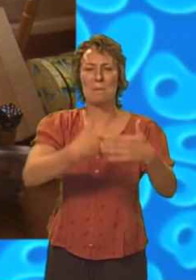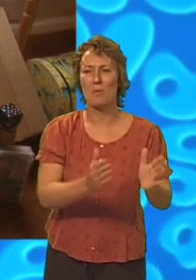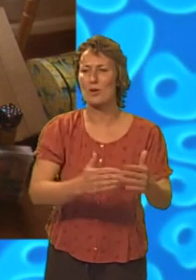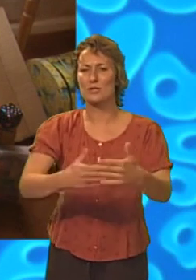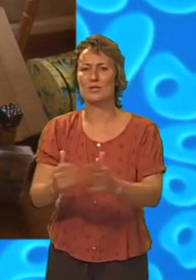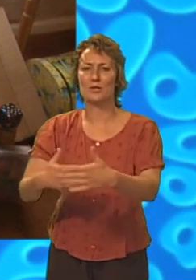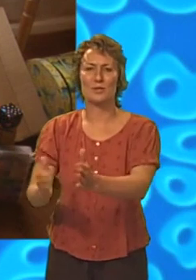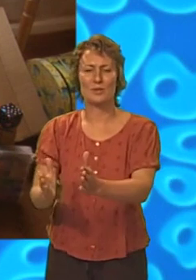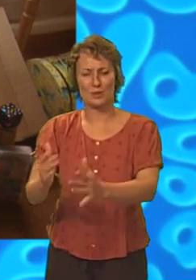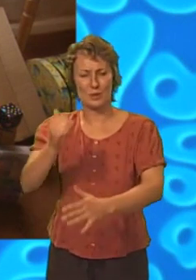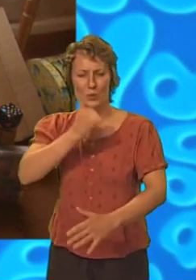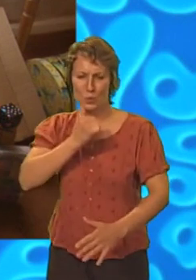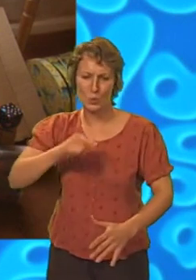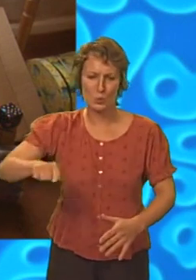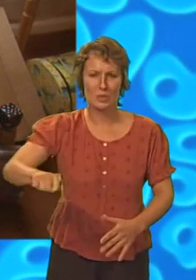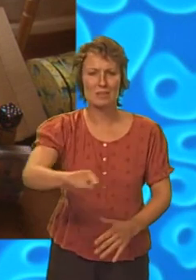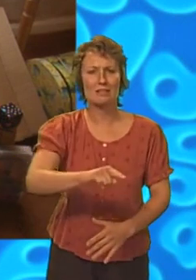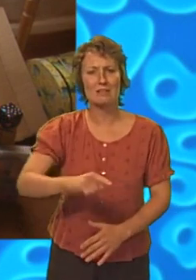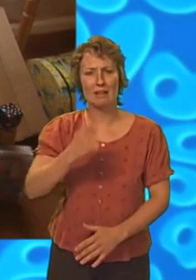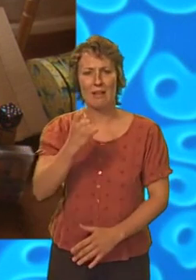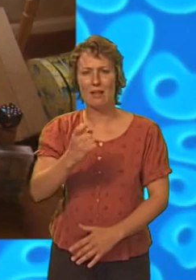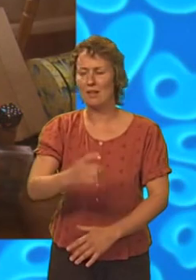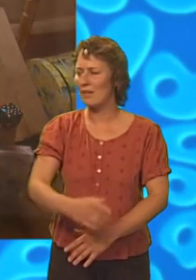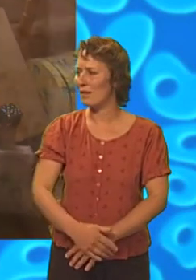boxes to use.